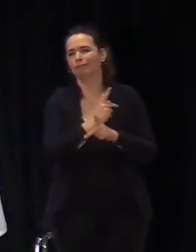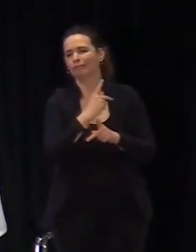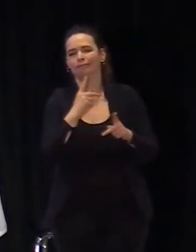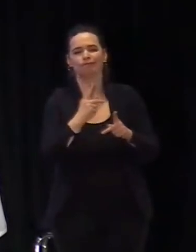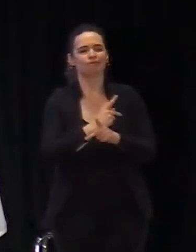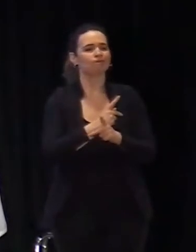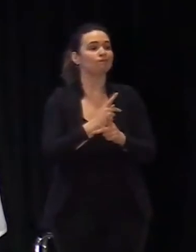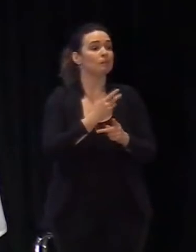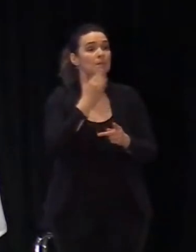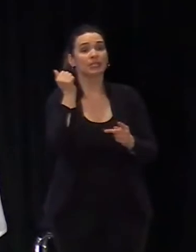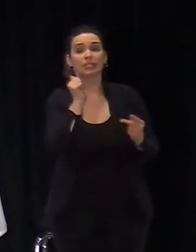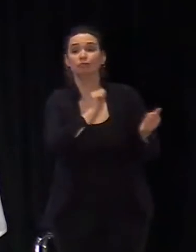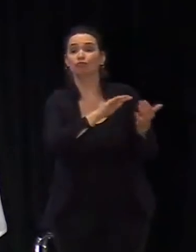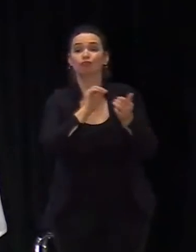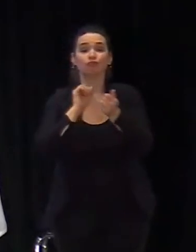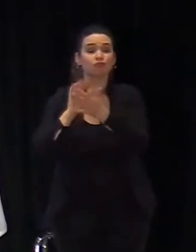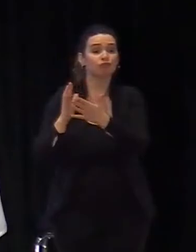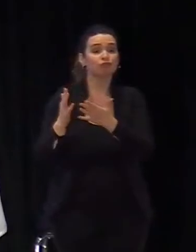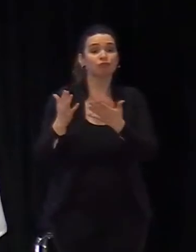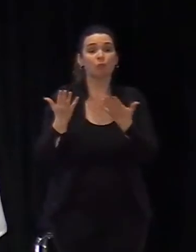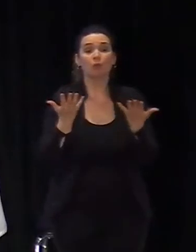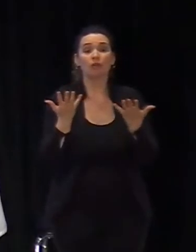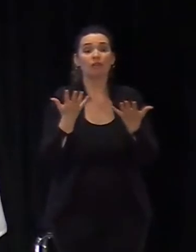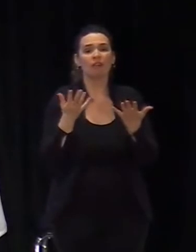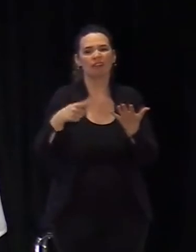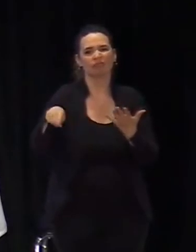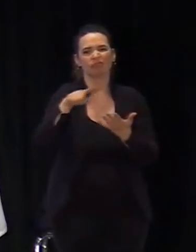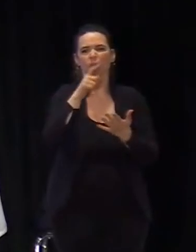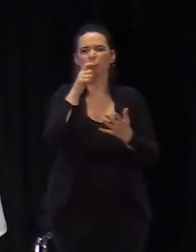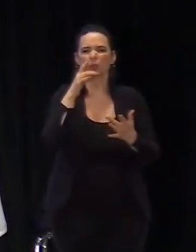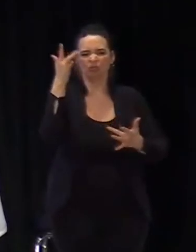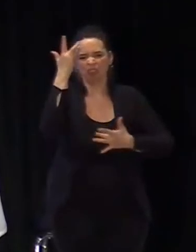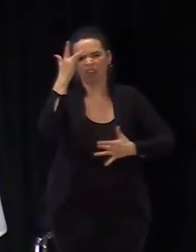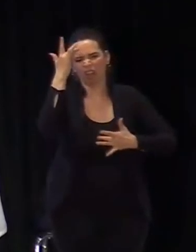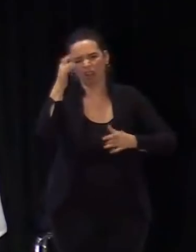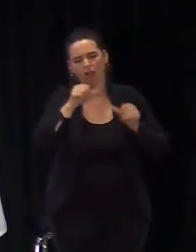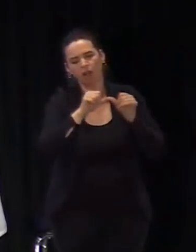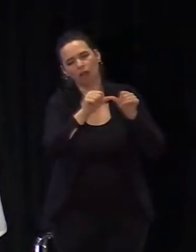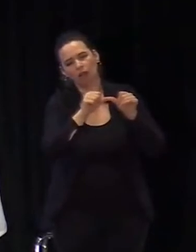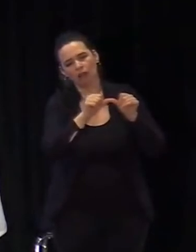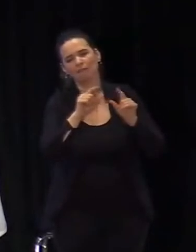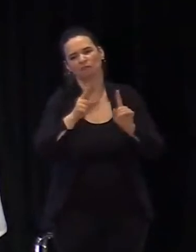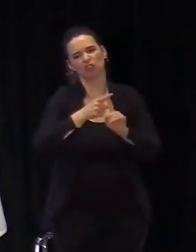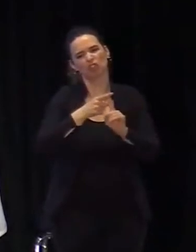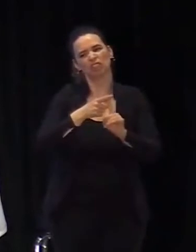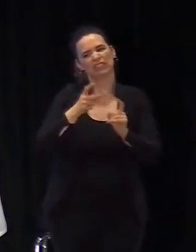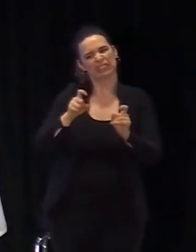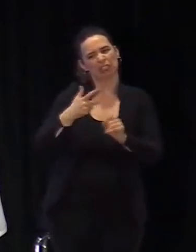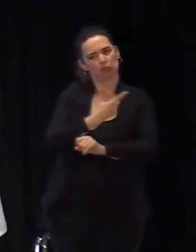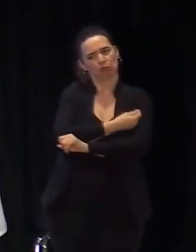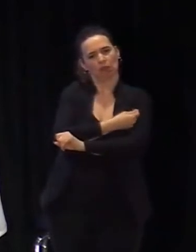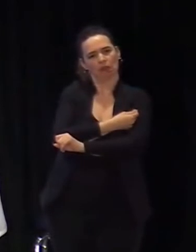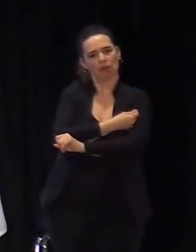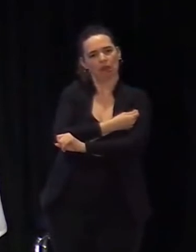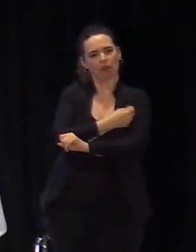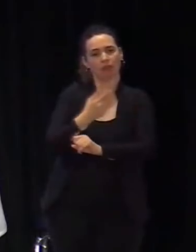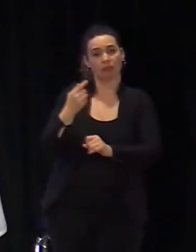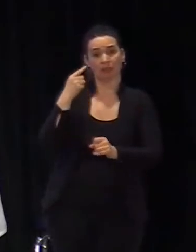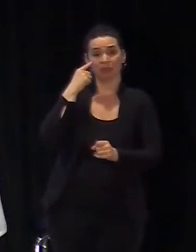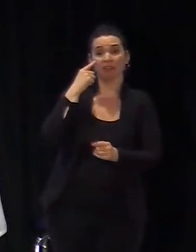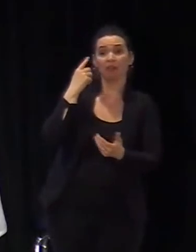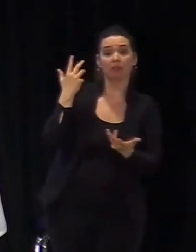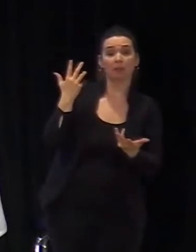to our most immunocompromised first. People that the primary care doctors are saying, if